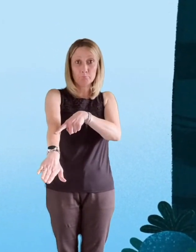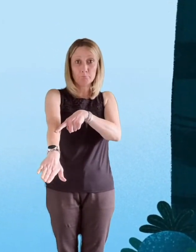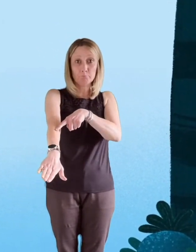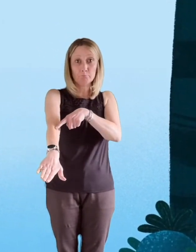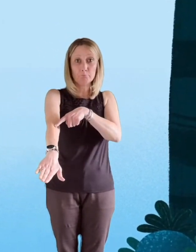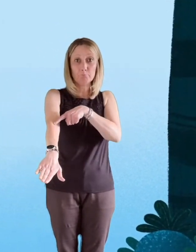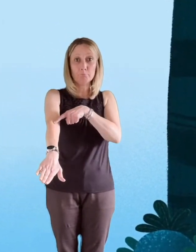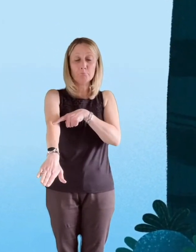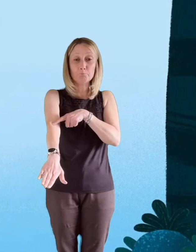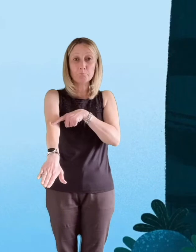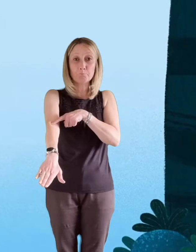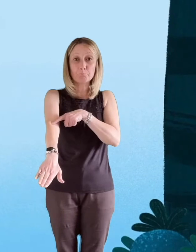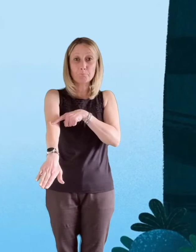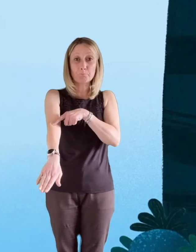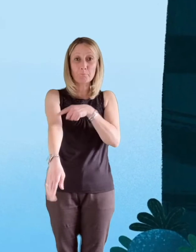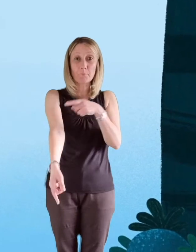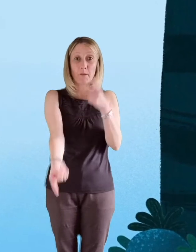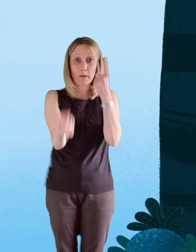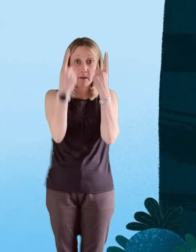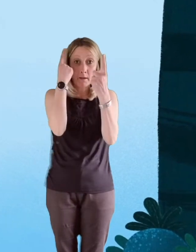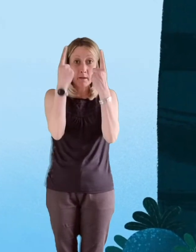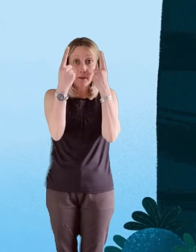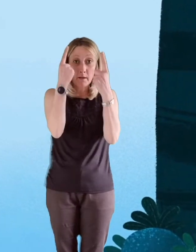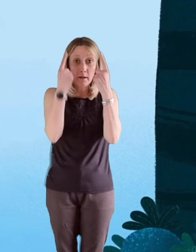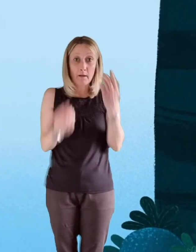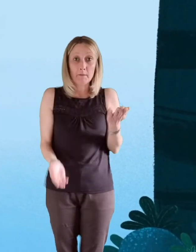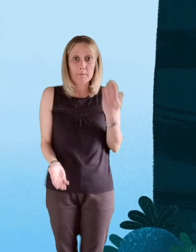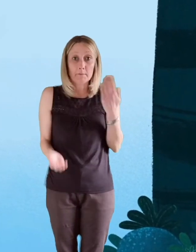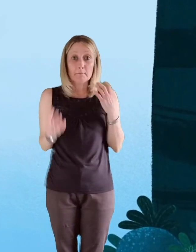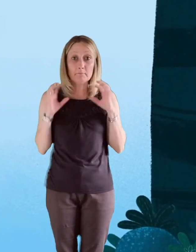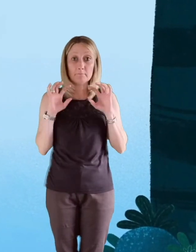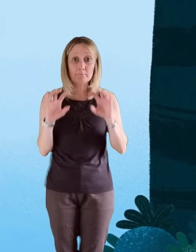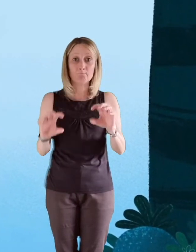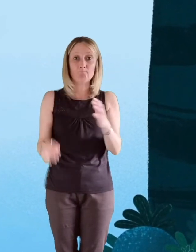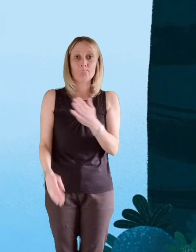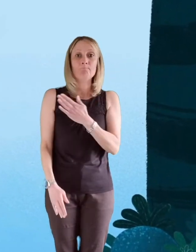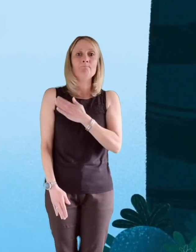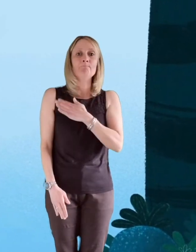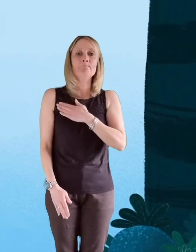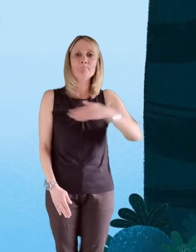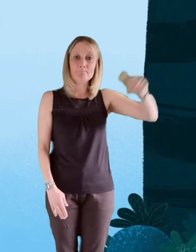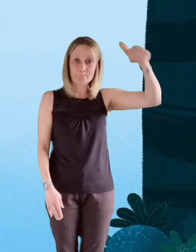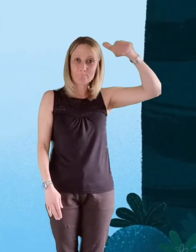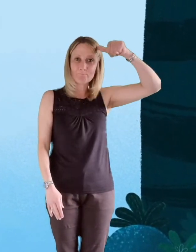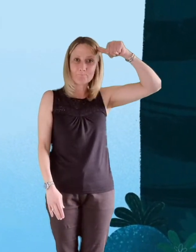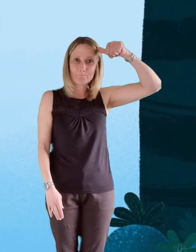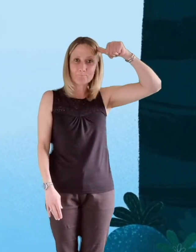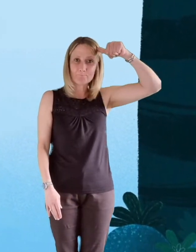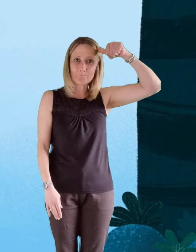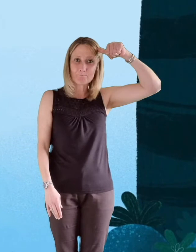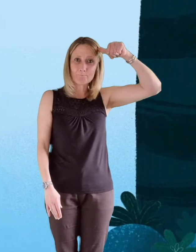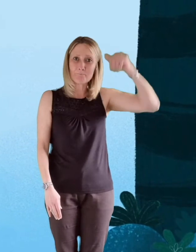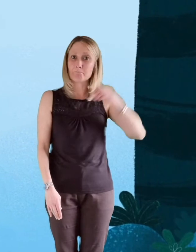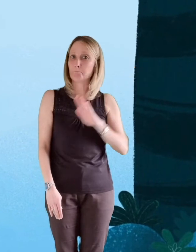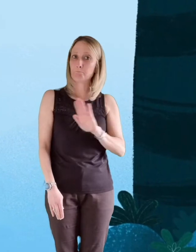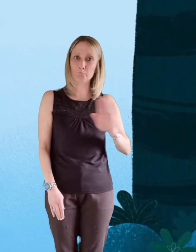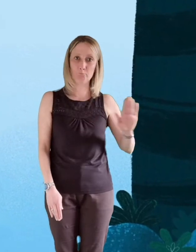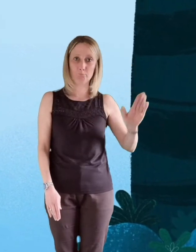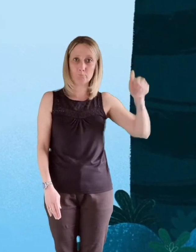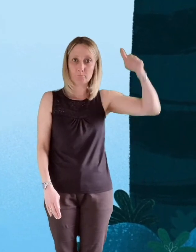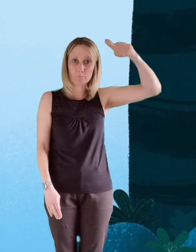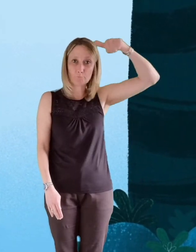snuffly, shuffly crawl. Worrysaurus liked it when he felt he was prepared.